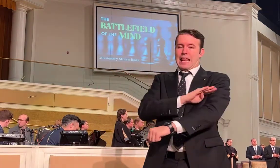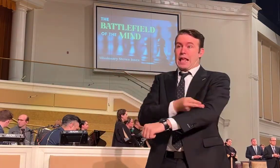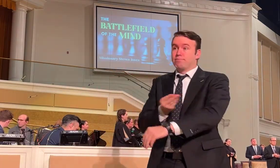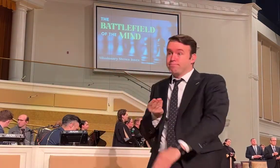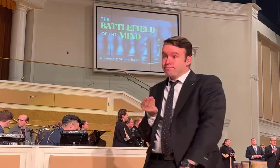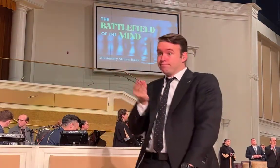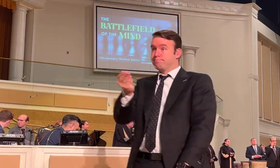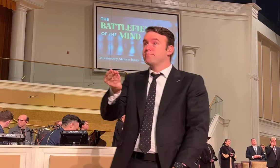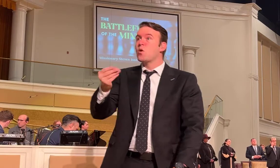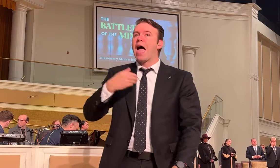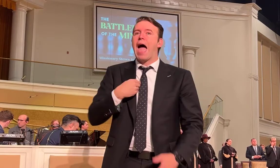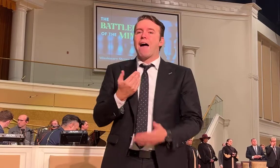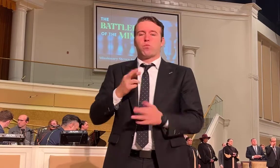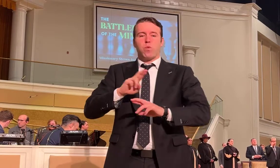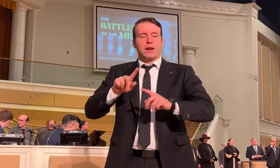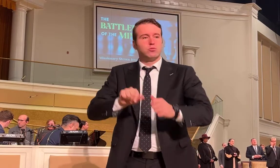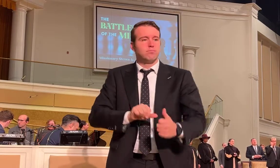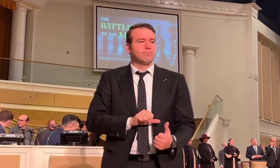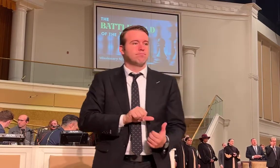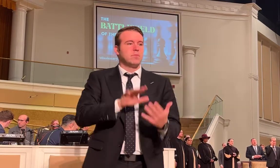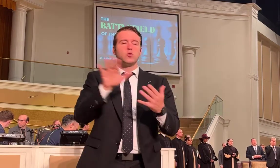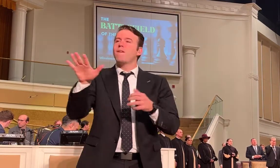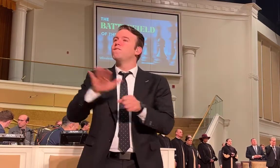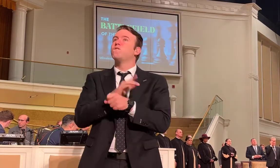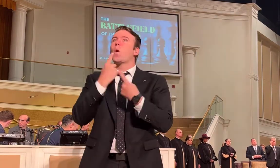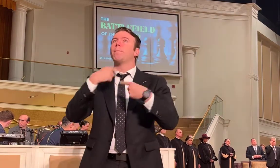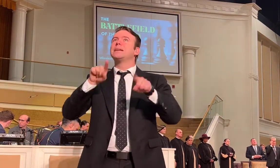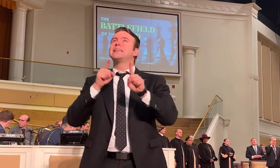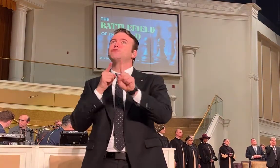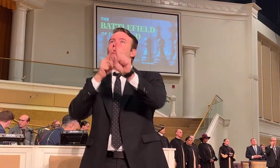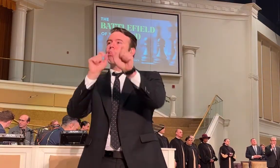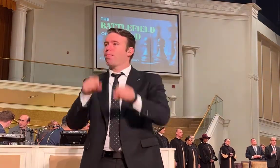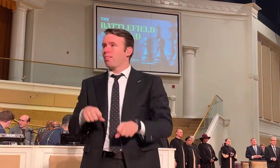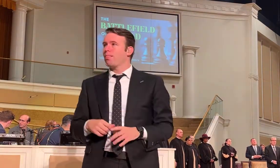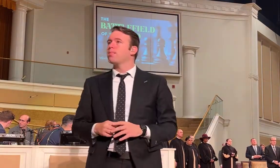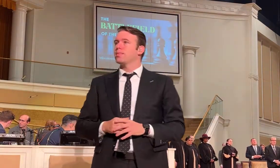to your full potential.